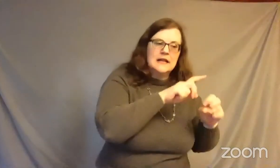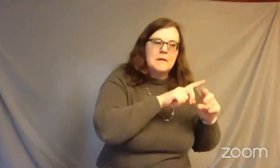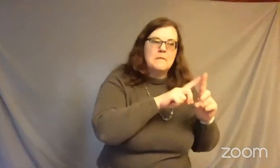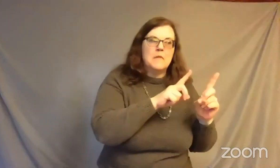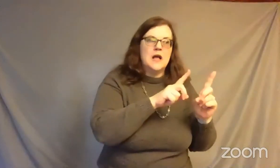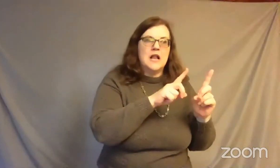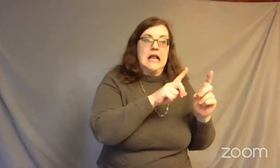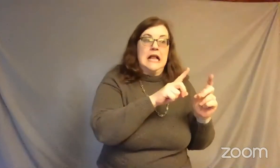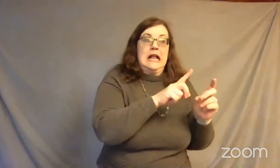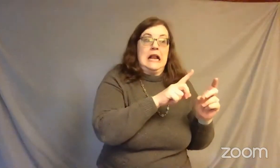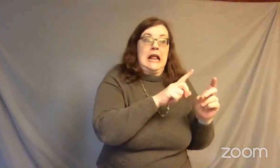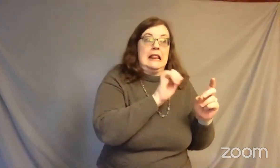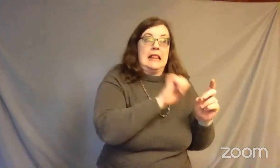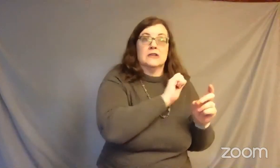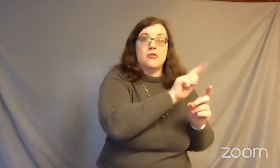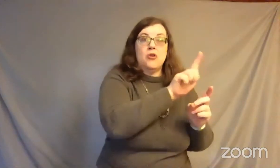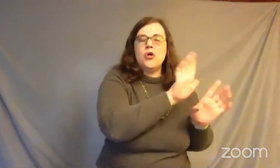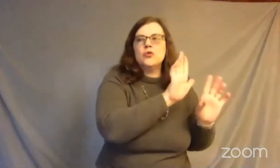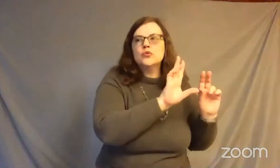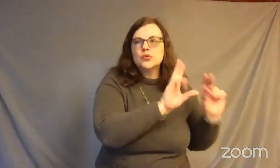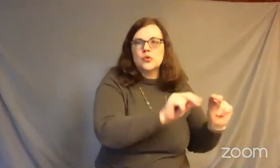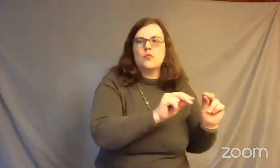So interpersonal interaction is critical,